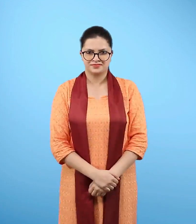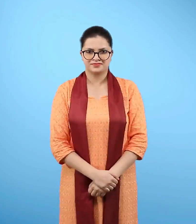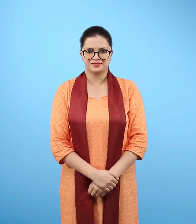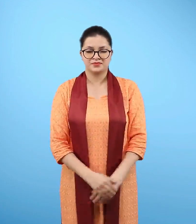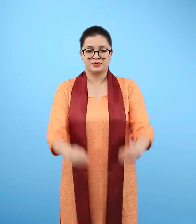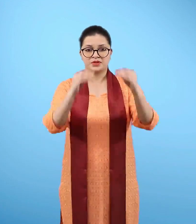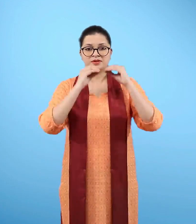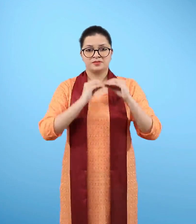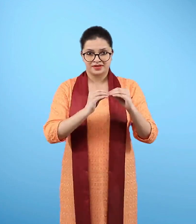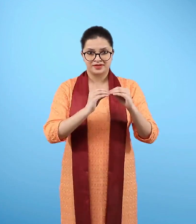B.